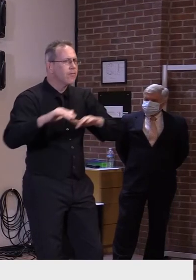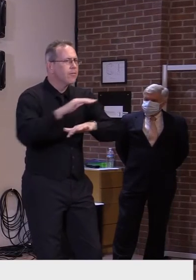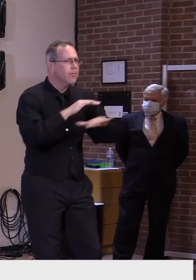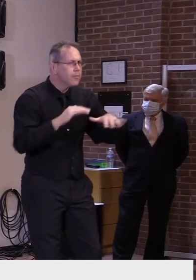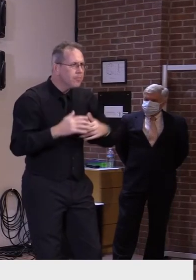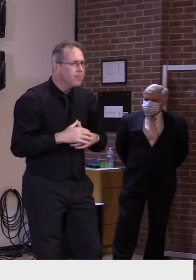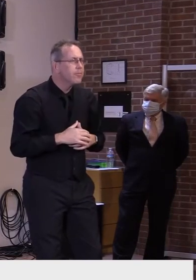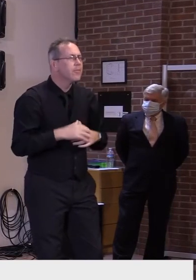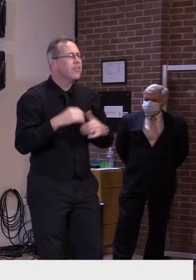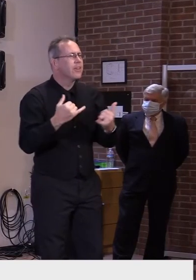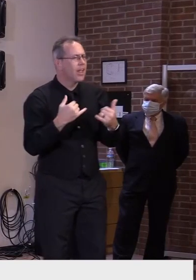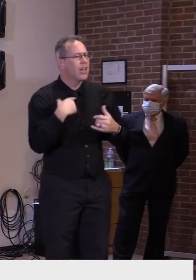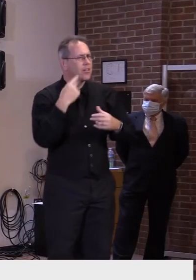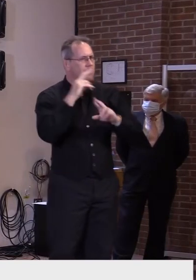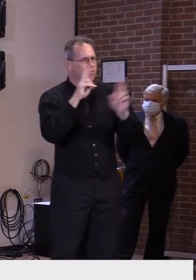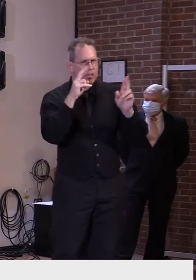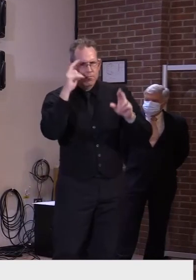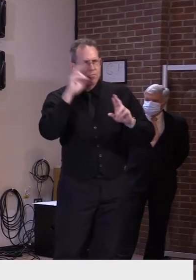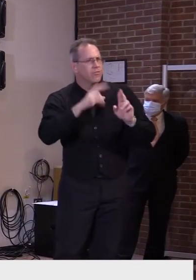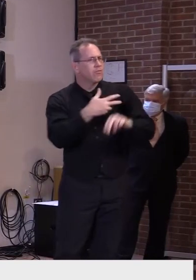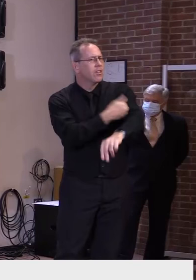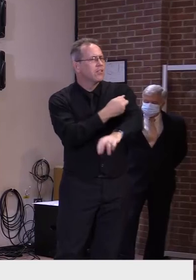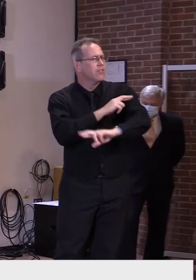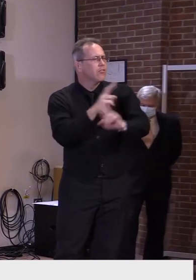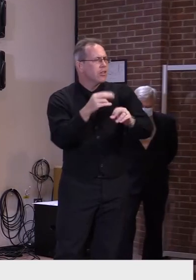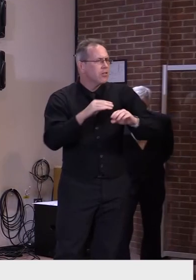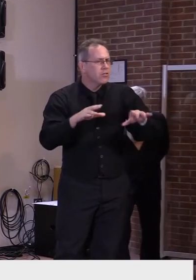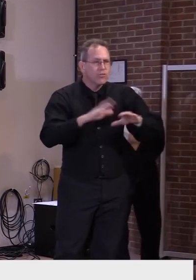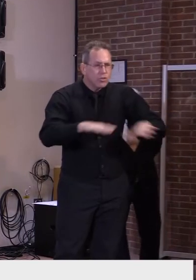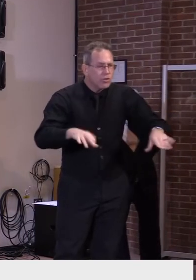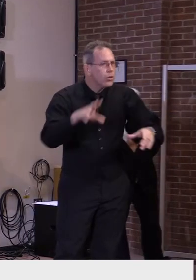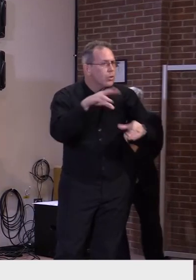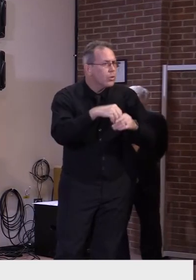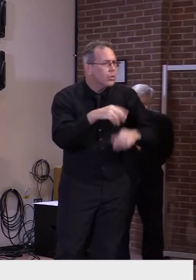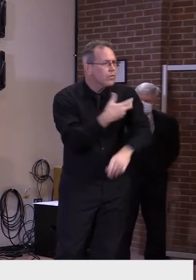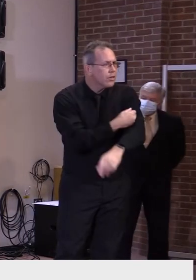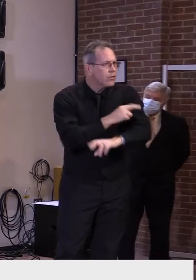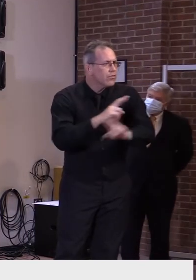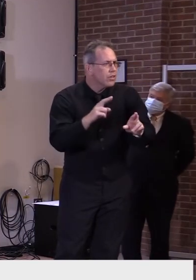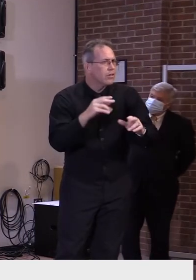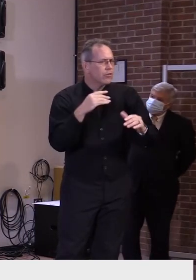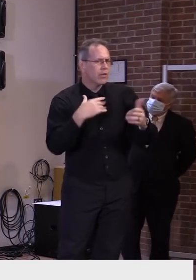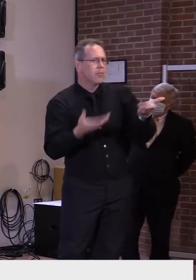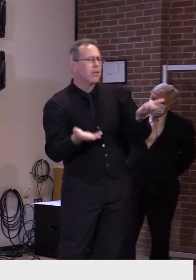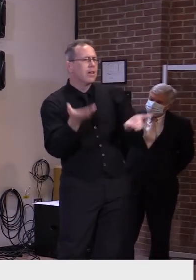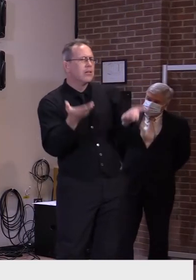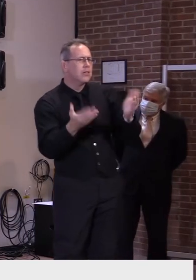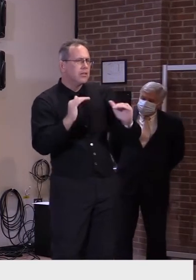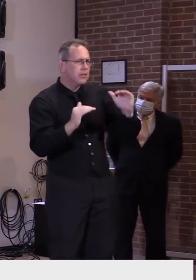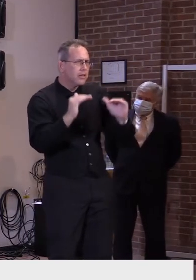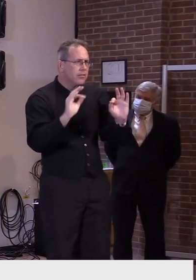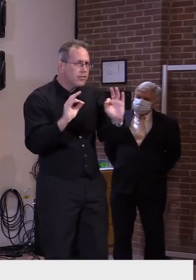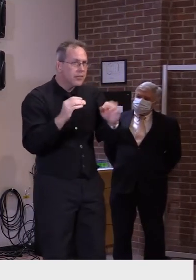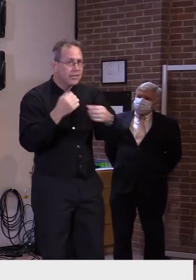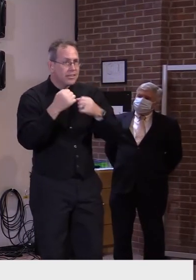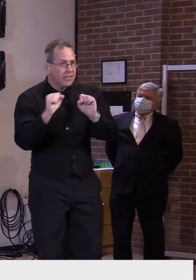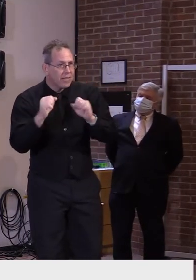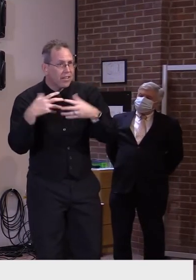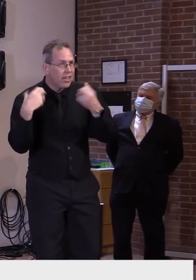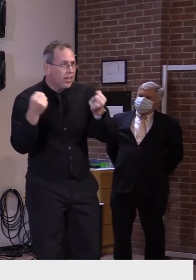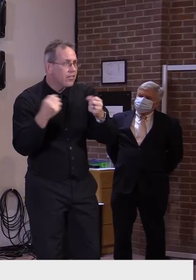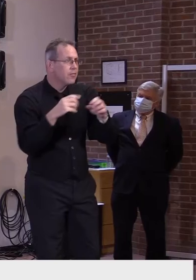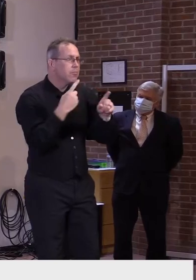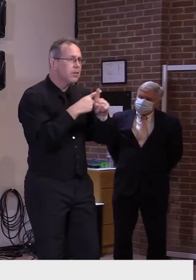in our toolkit, we're increasingly focusing on balancing the educational needs of students with their risks from the